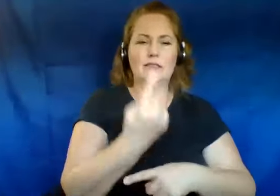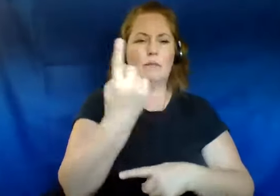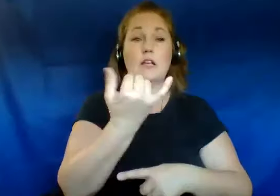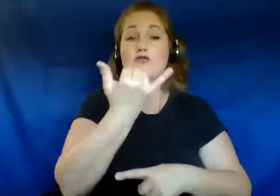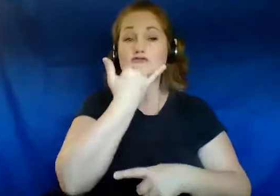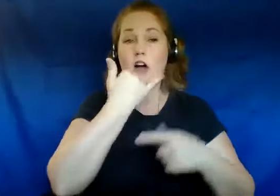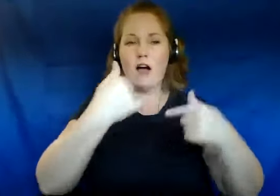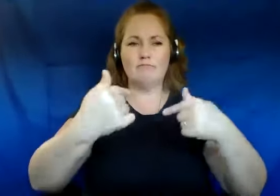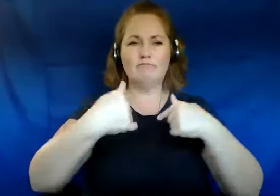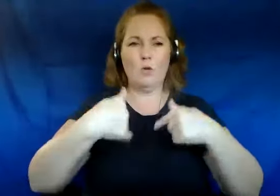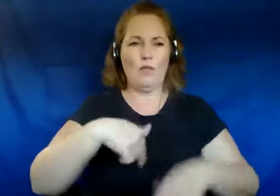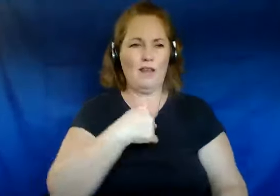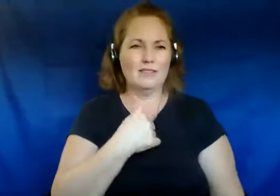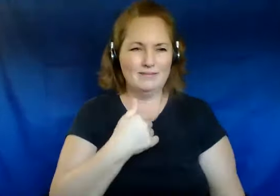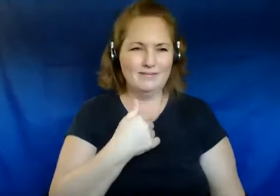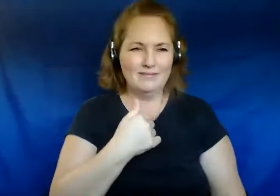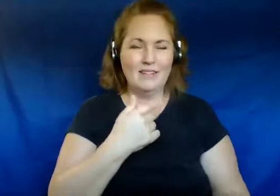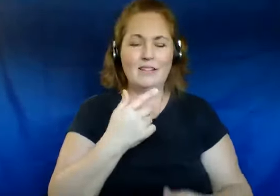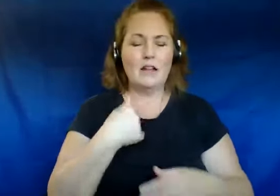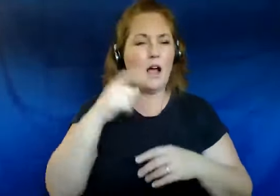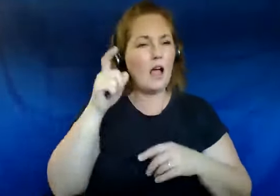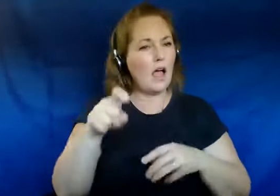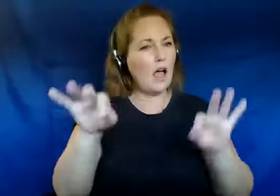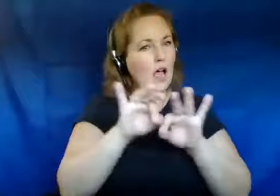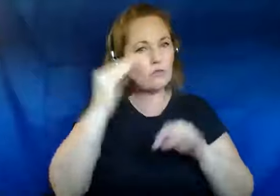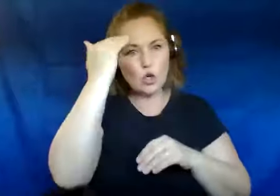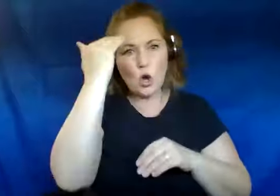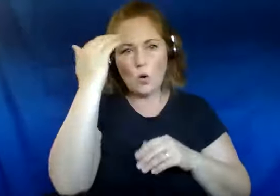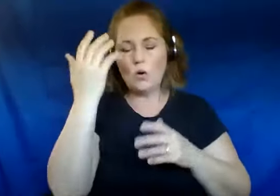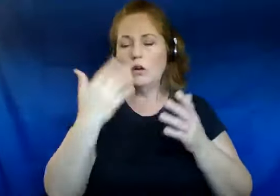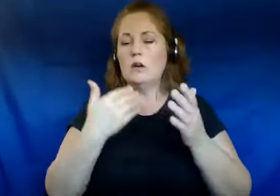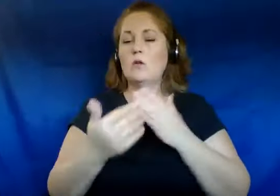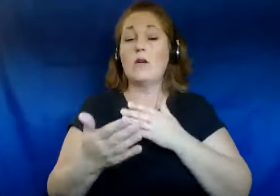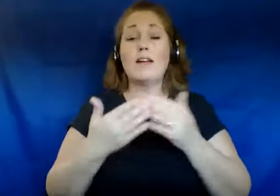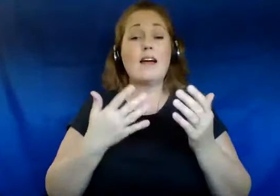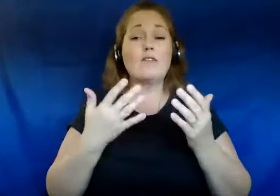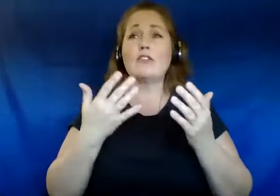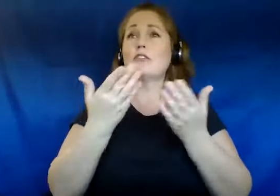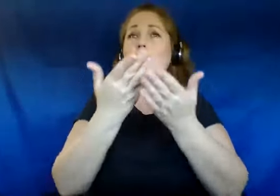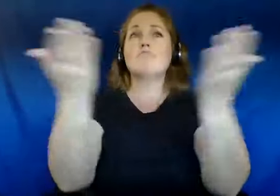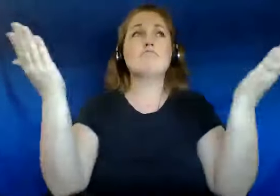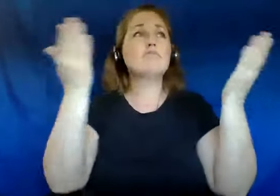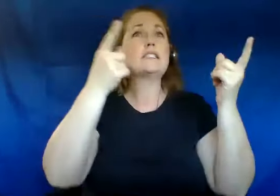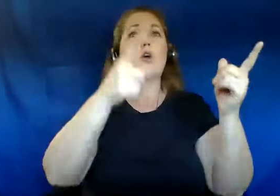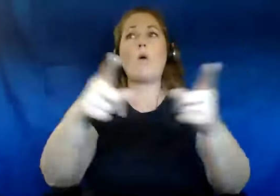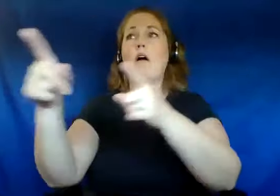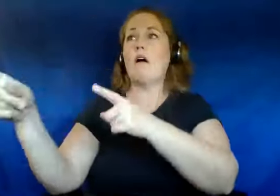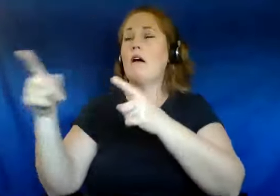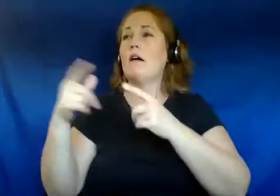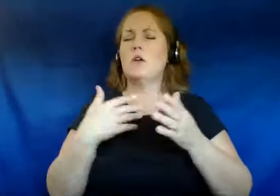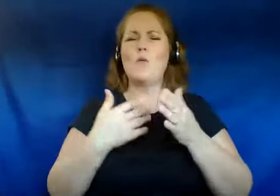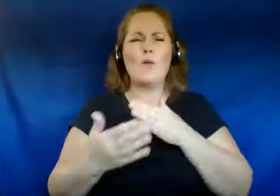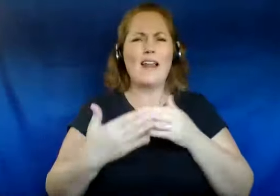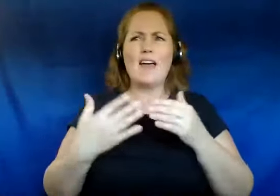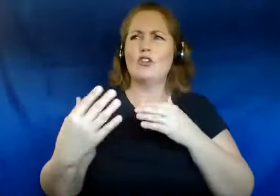us. So what I have to know is whatever is going on, whatever is